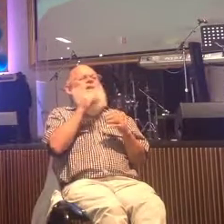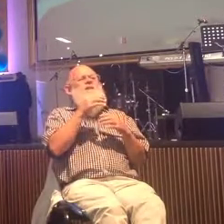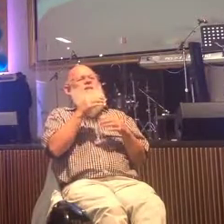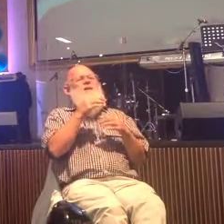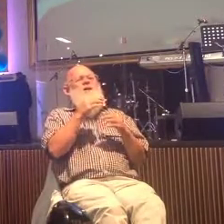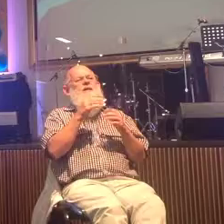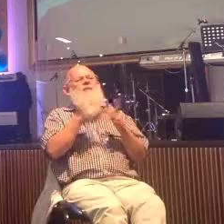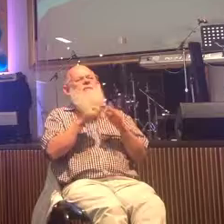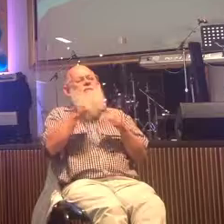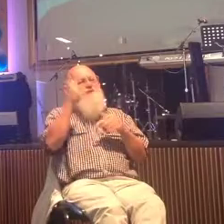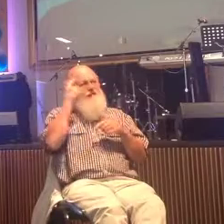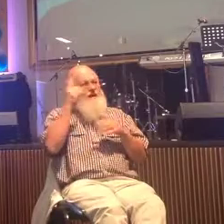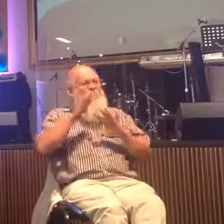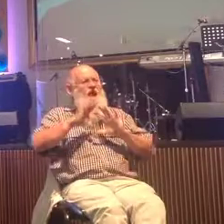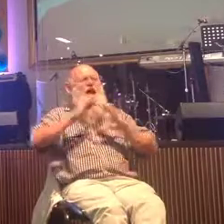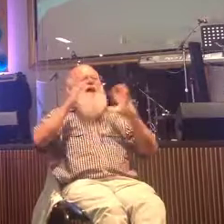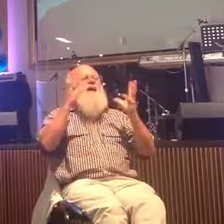spiritual attack of